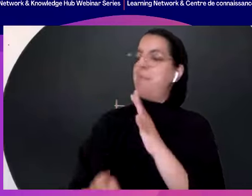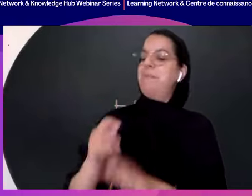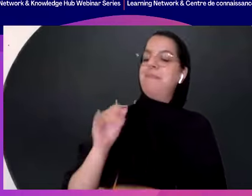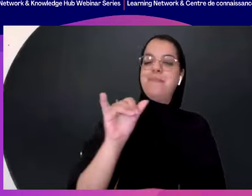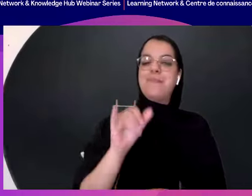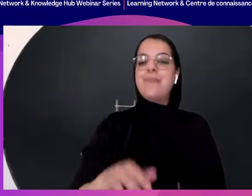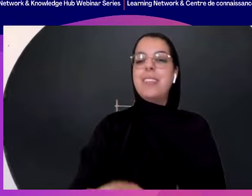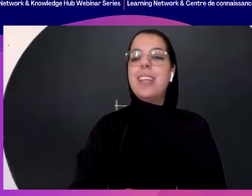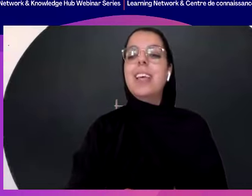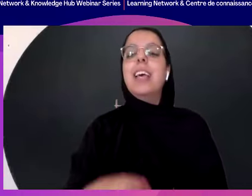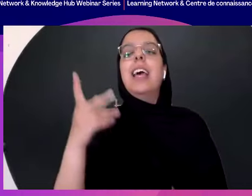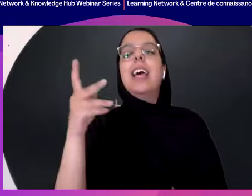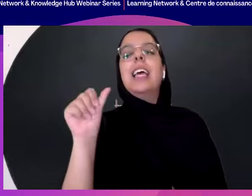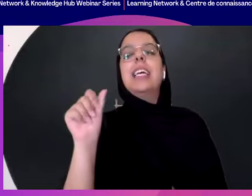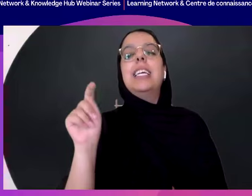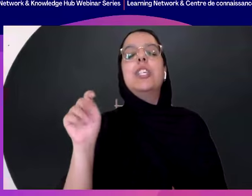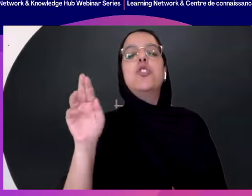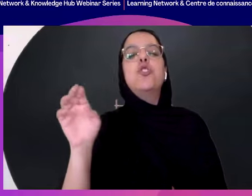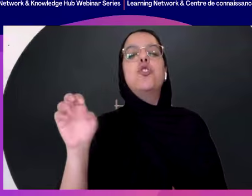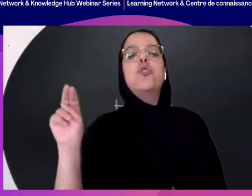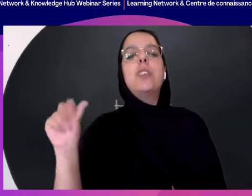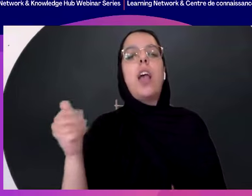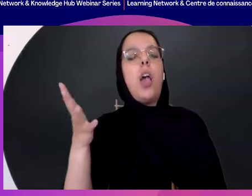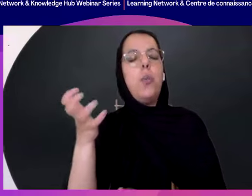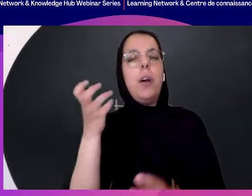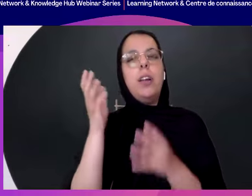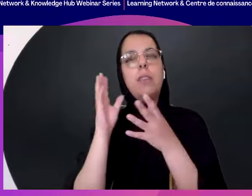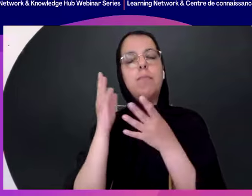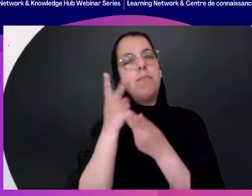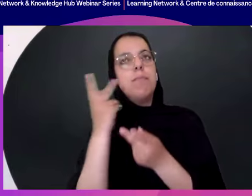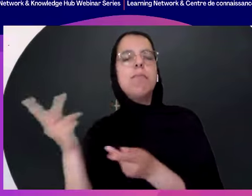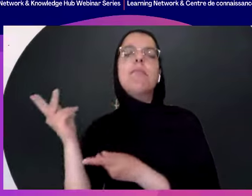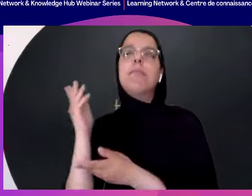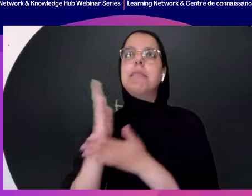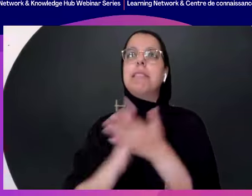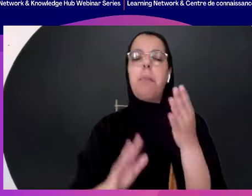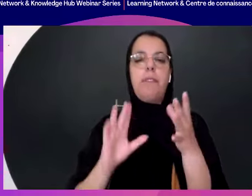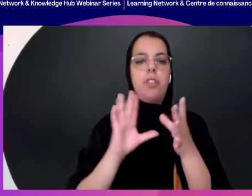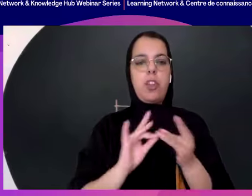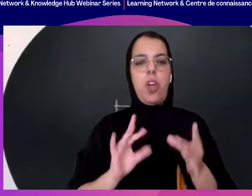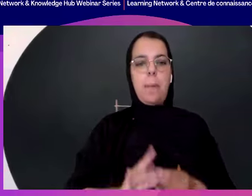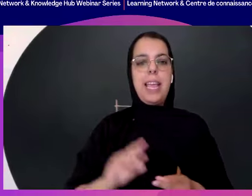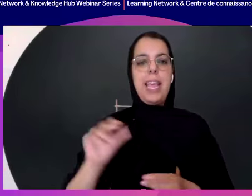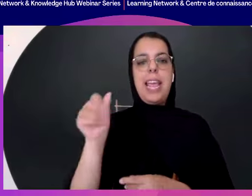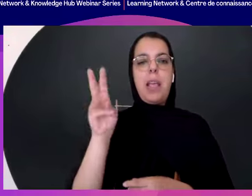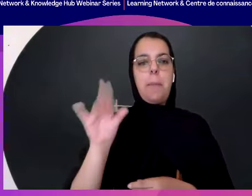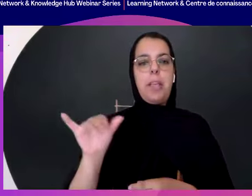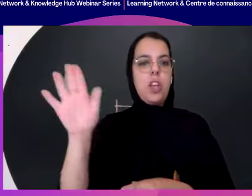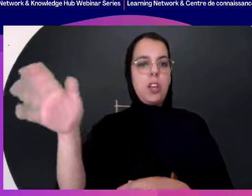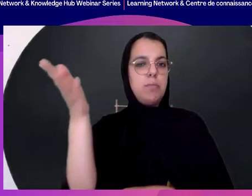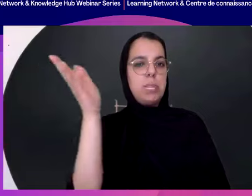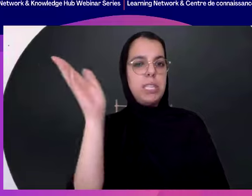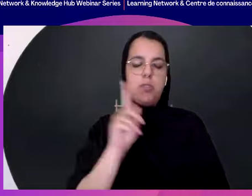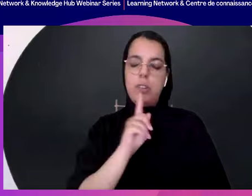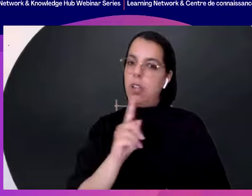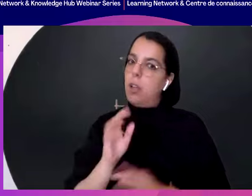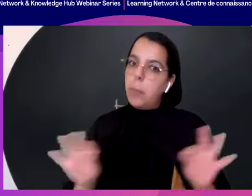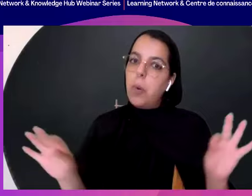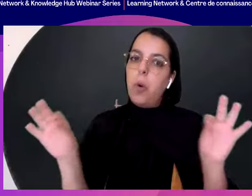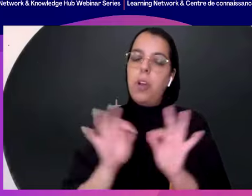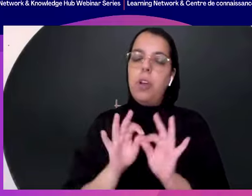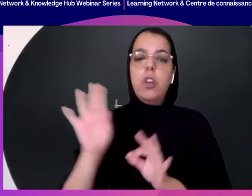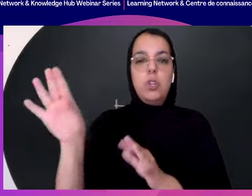And I just want to reflect on some of the comments and how valued Amy's presentation was, and the research that